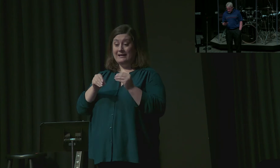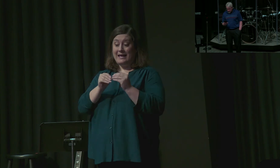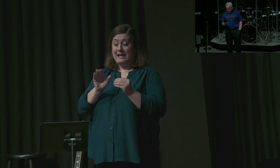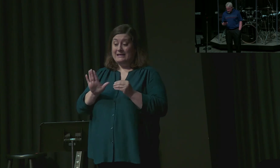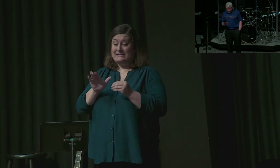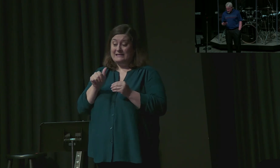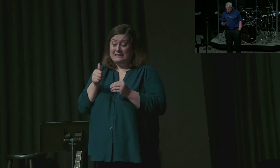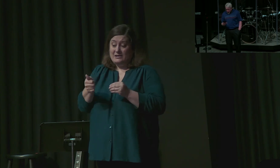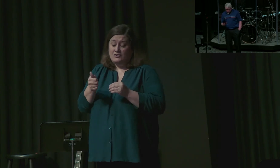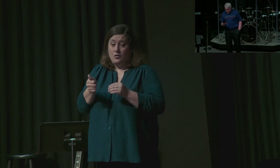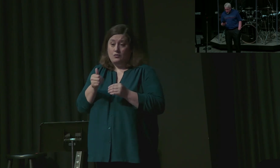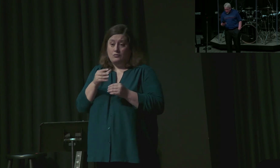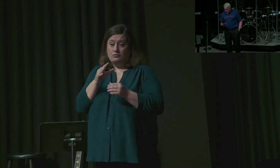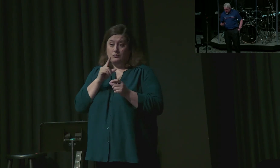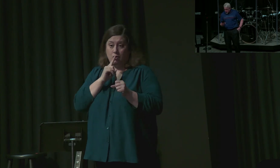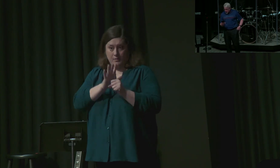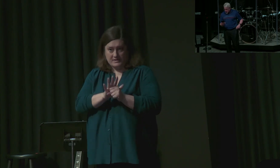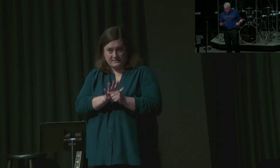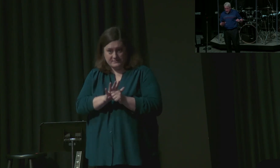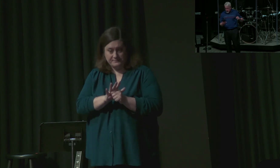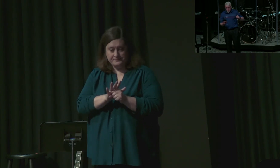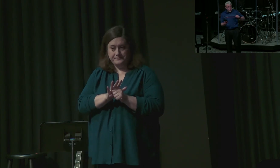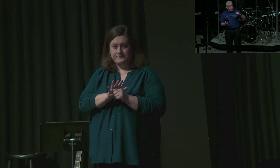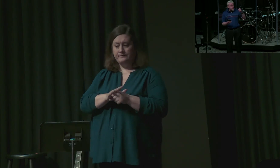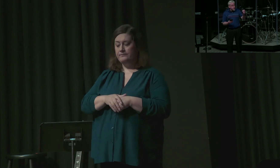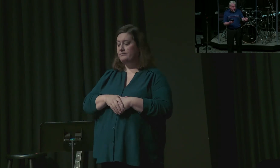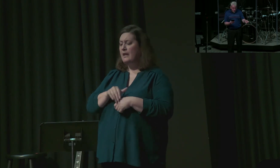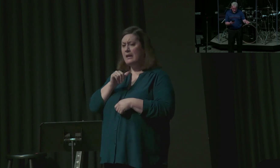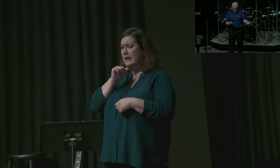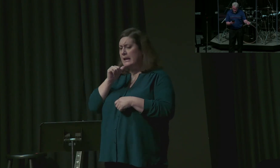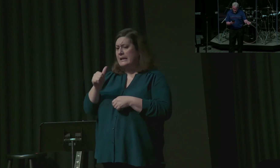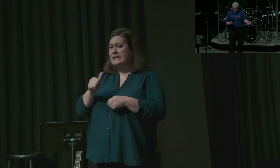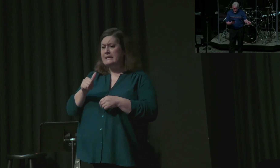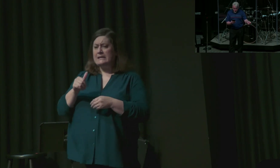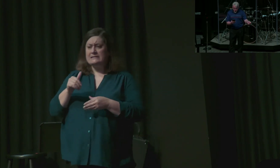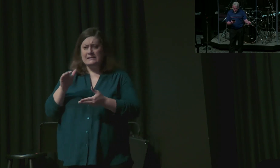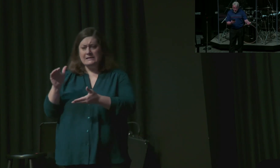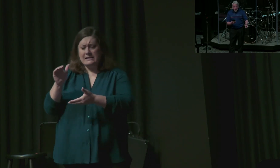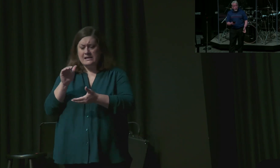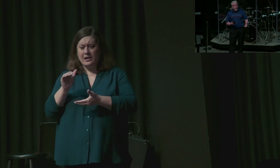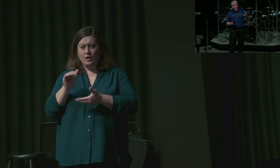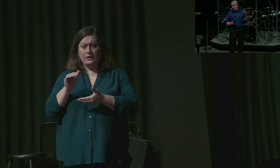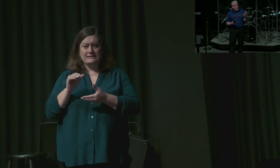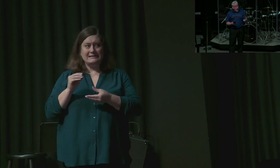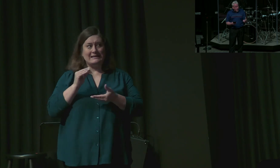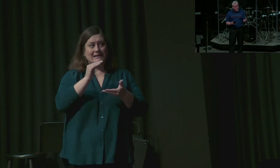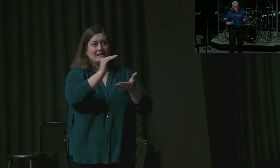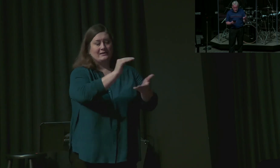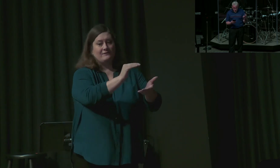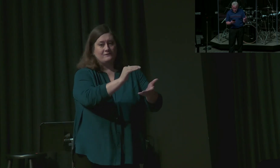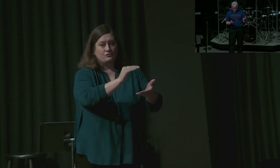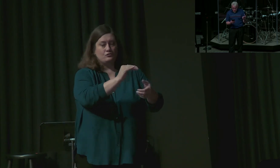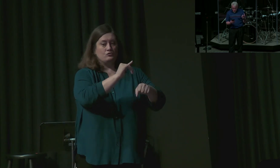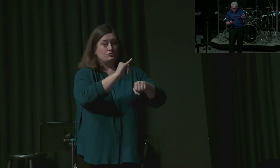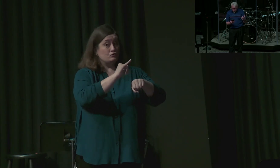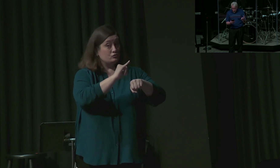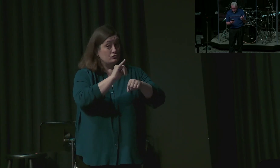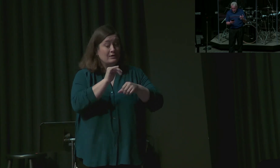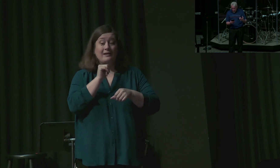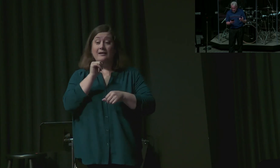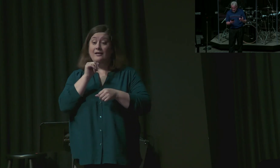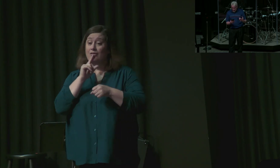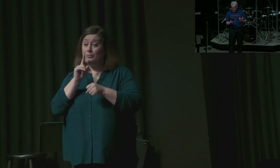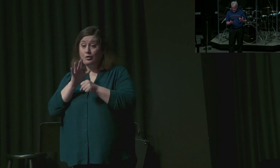Joseph. Rather than pass on the inheritance to Joseph, Jacob will adopt Joseph's